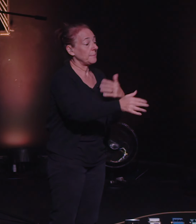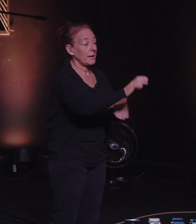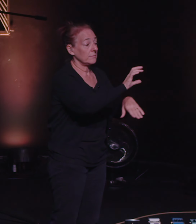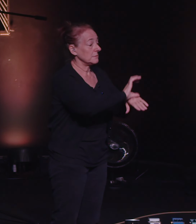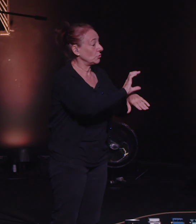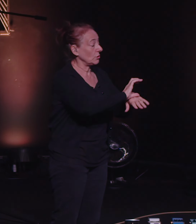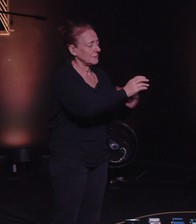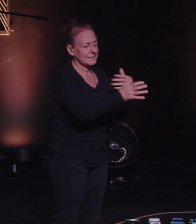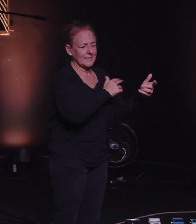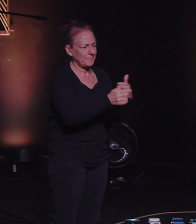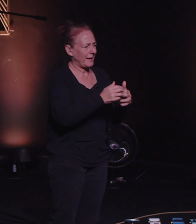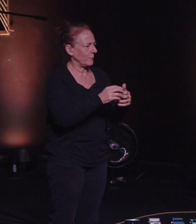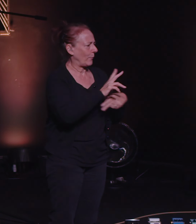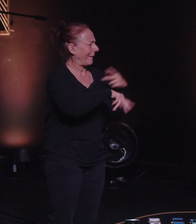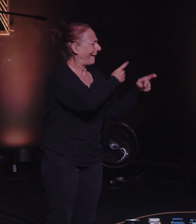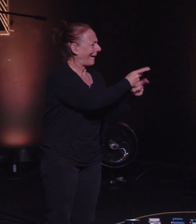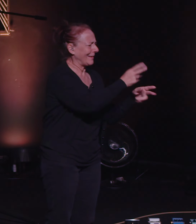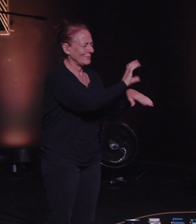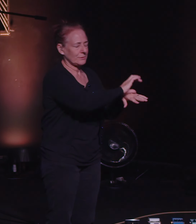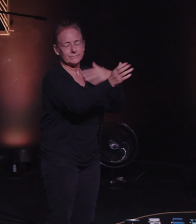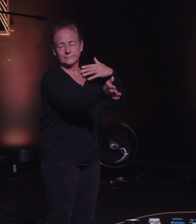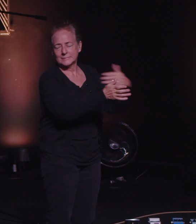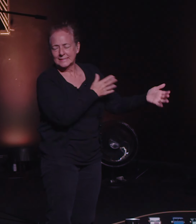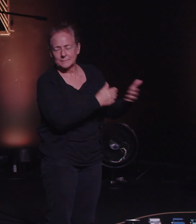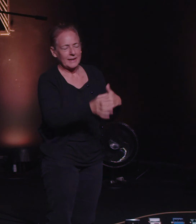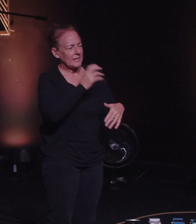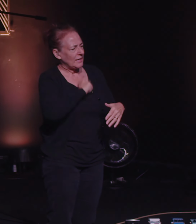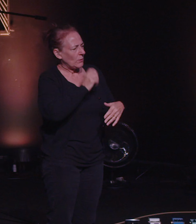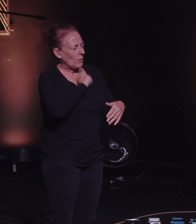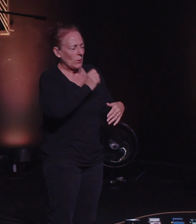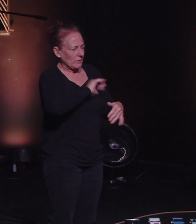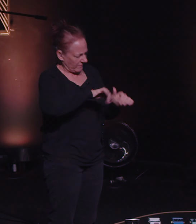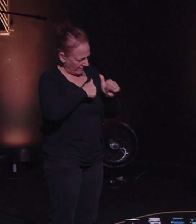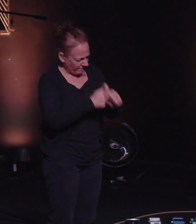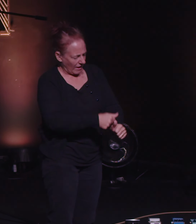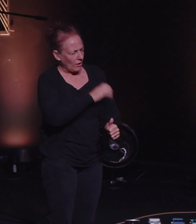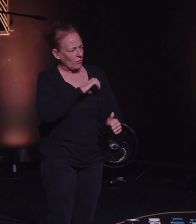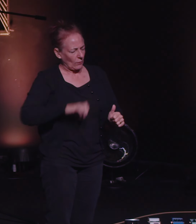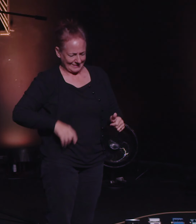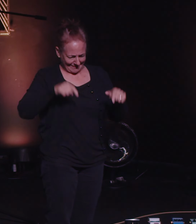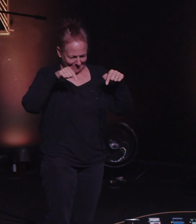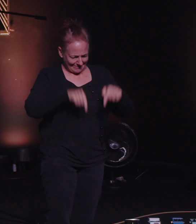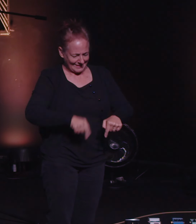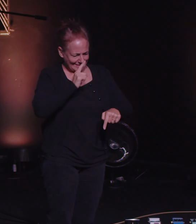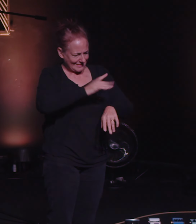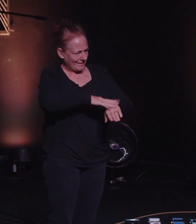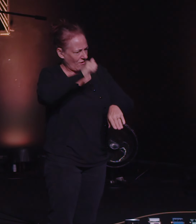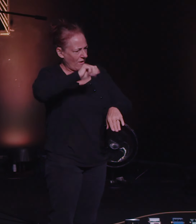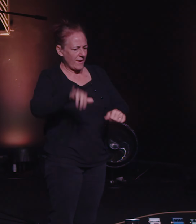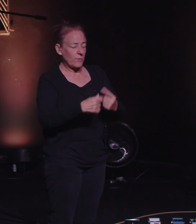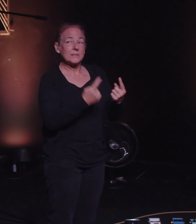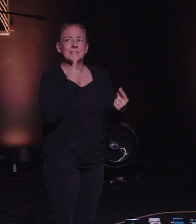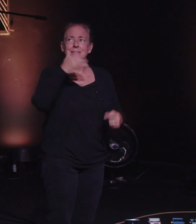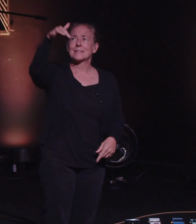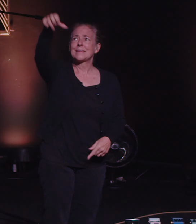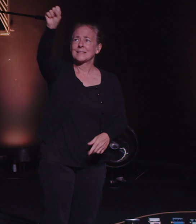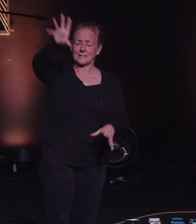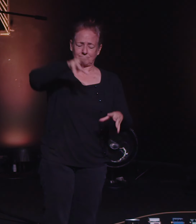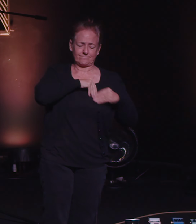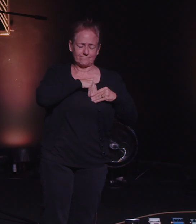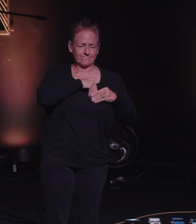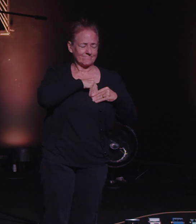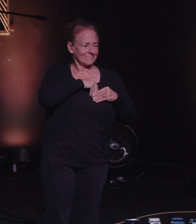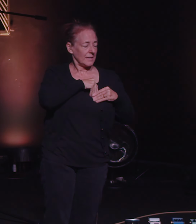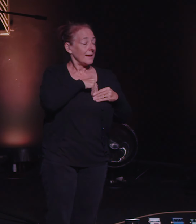are, doesn't matter how young or old you are being a Christ follower. This is the call for everyone who says yes to Jesus. And